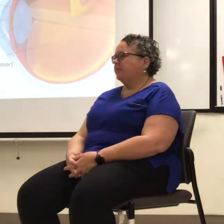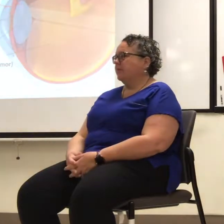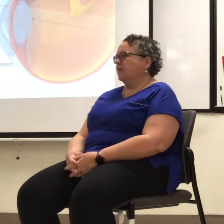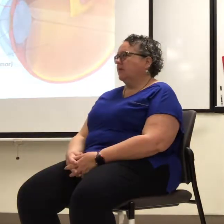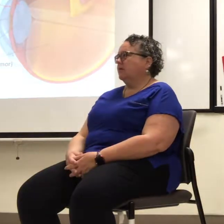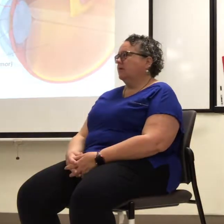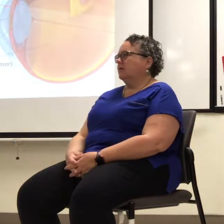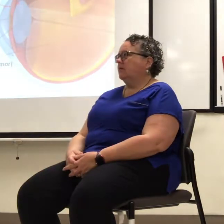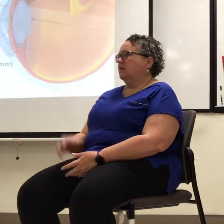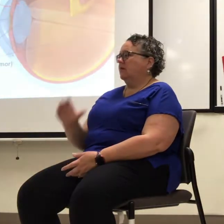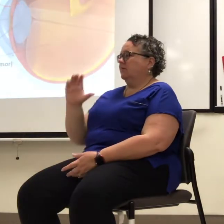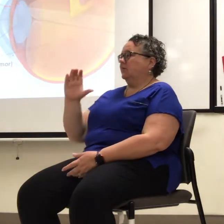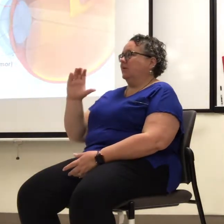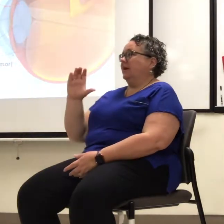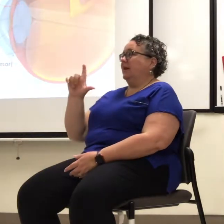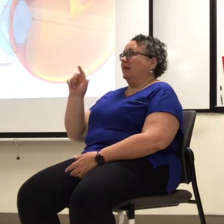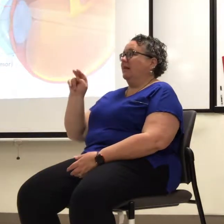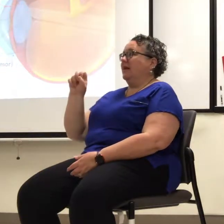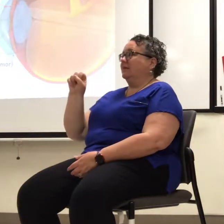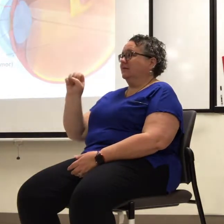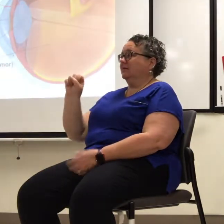Here to here.